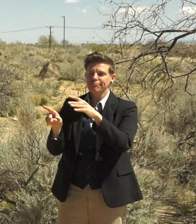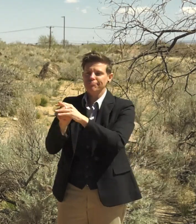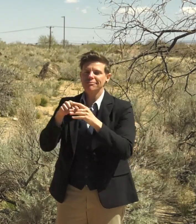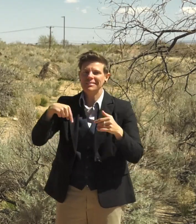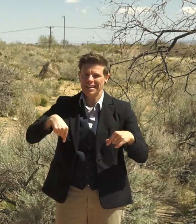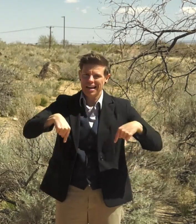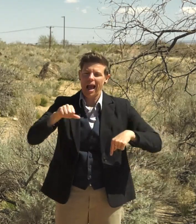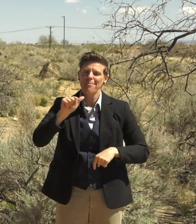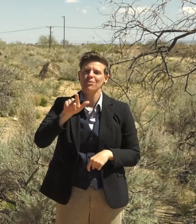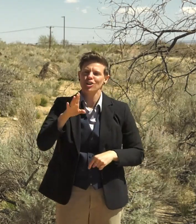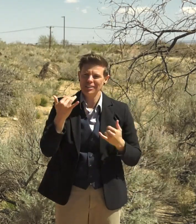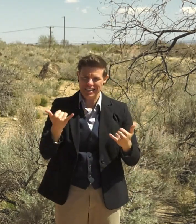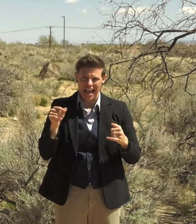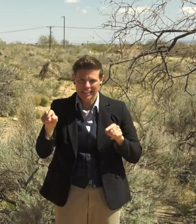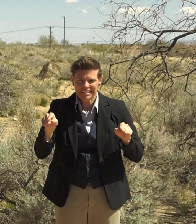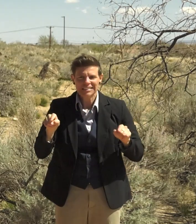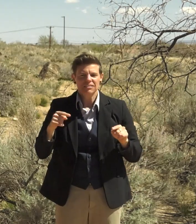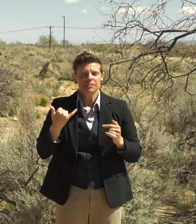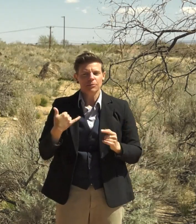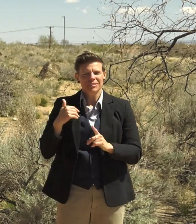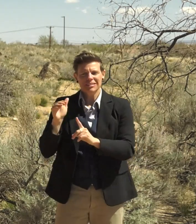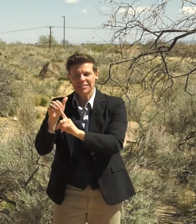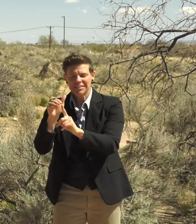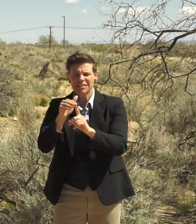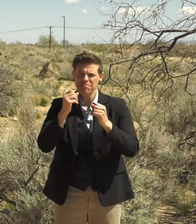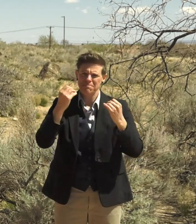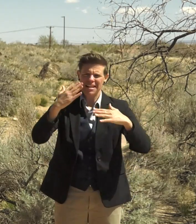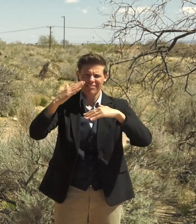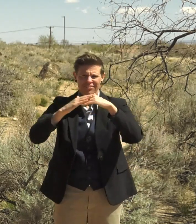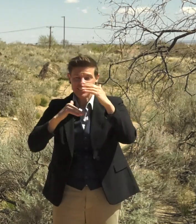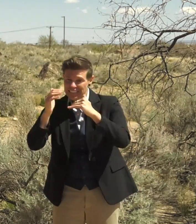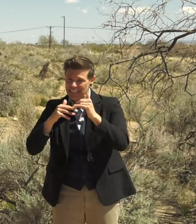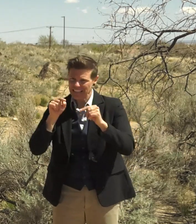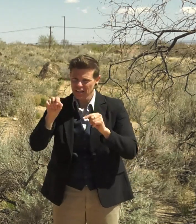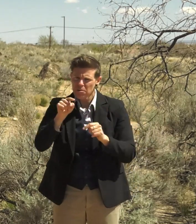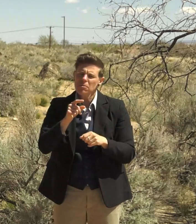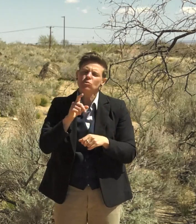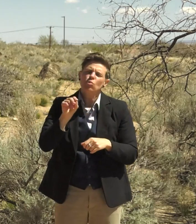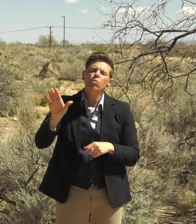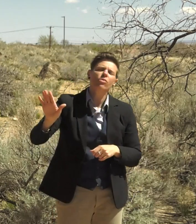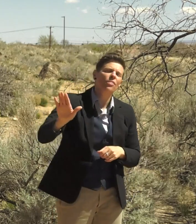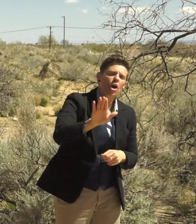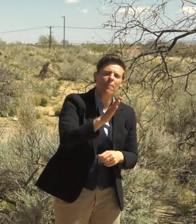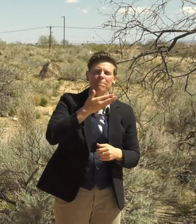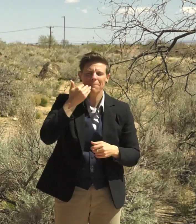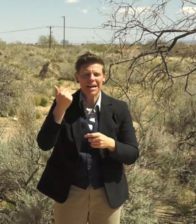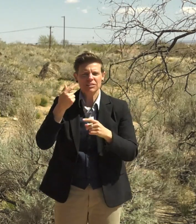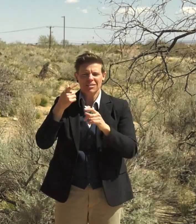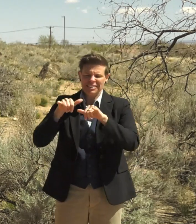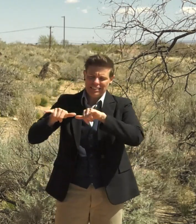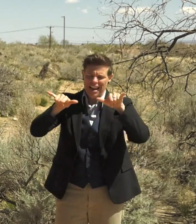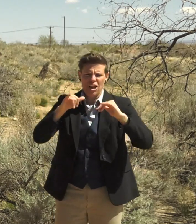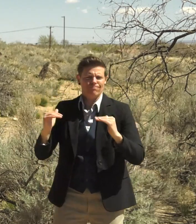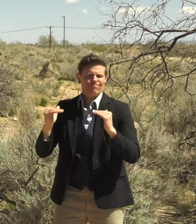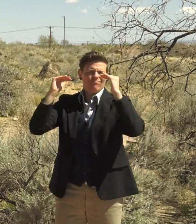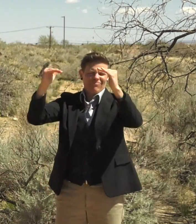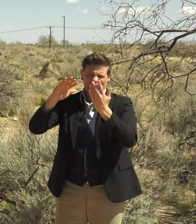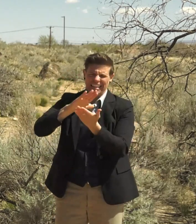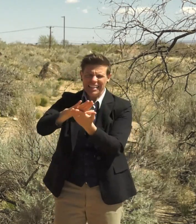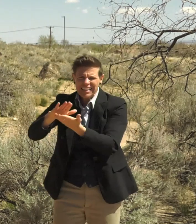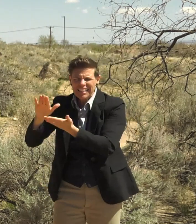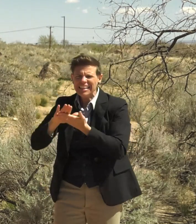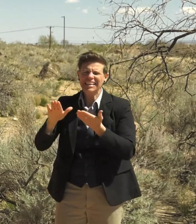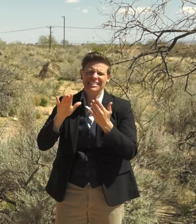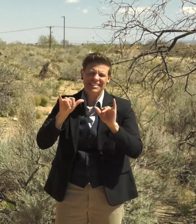facilities are following best practices with respect to everything that they can. But we also know that, unfortunately, these